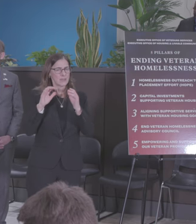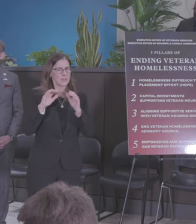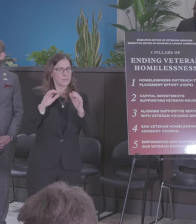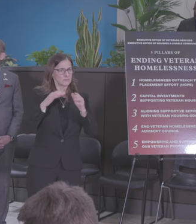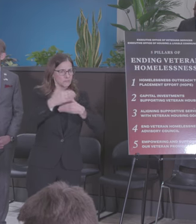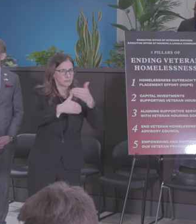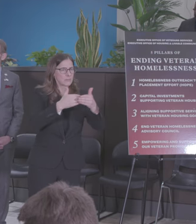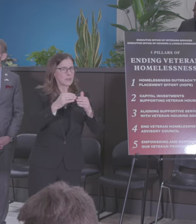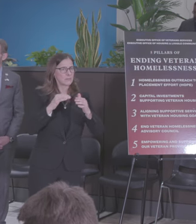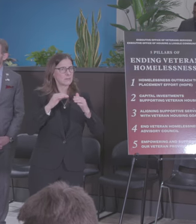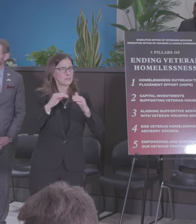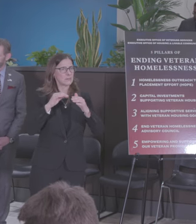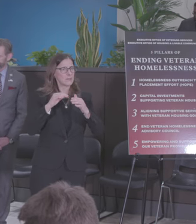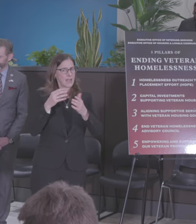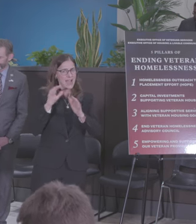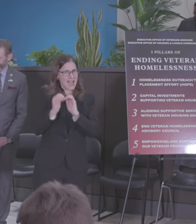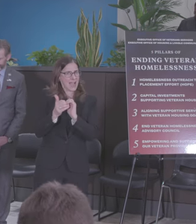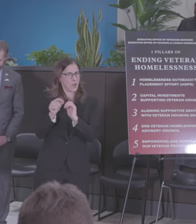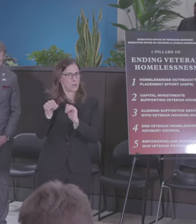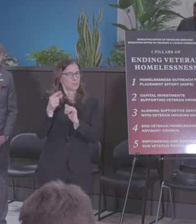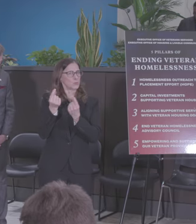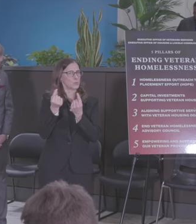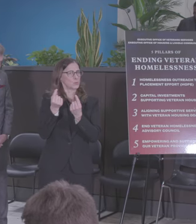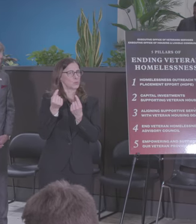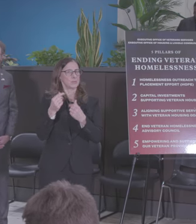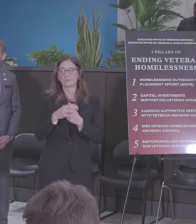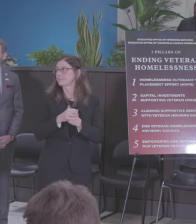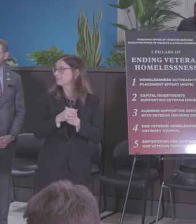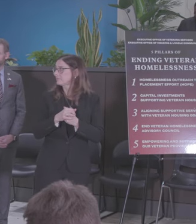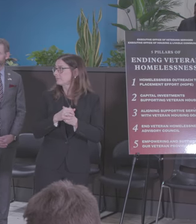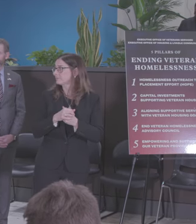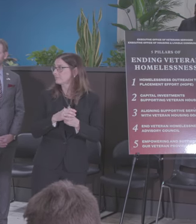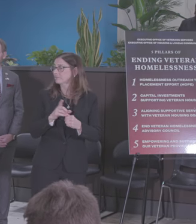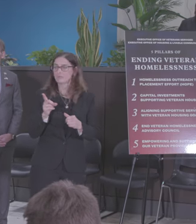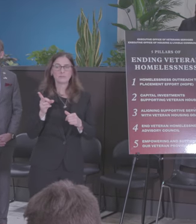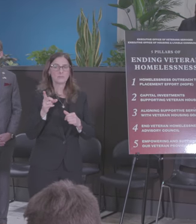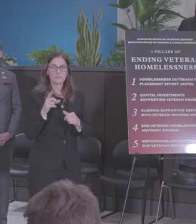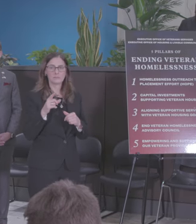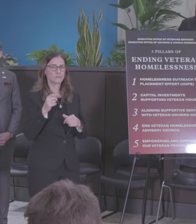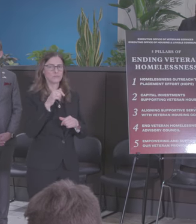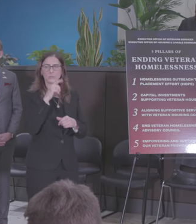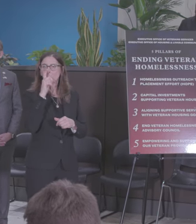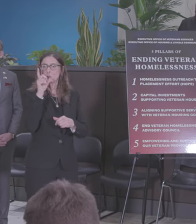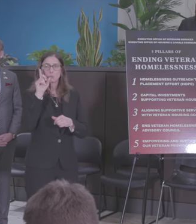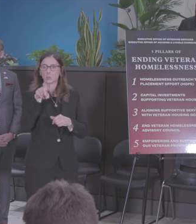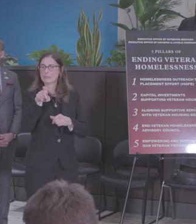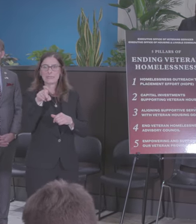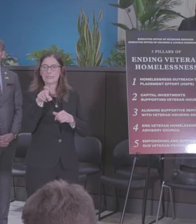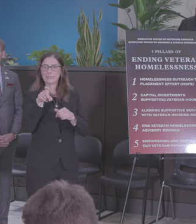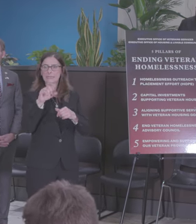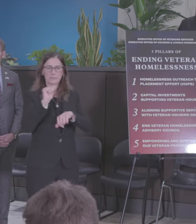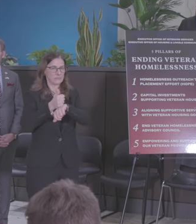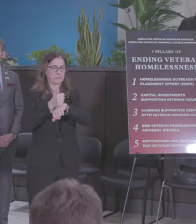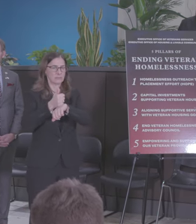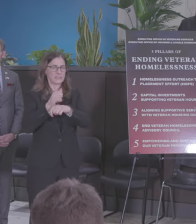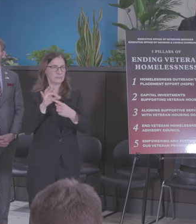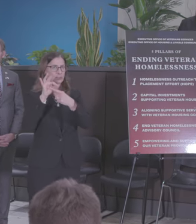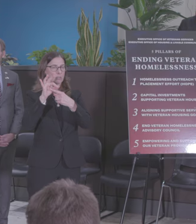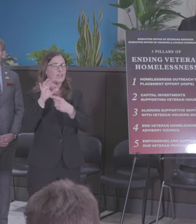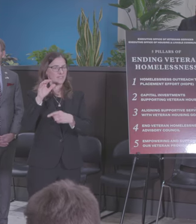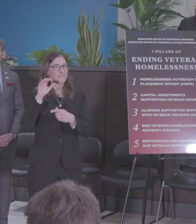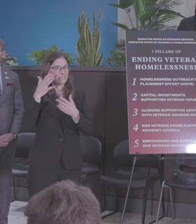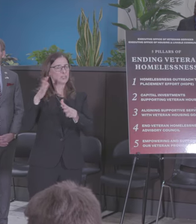Secretary Santiago? Yeah, sure, there is no legislative vehicle required. These are ARPA funds. These have been disseminated to